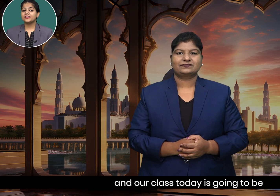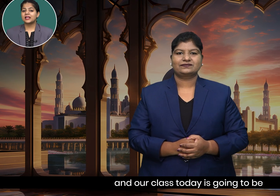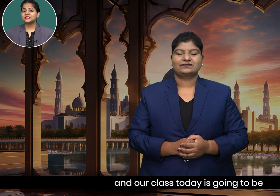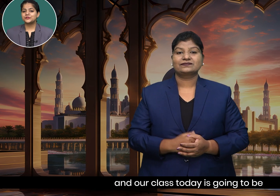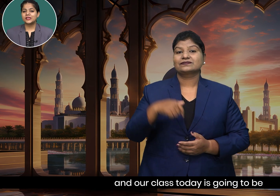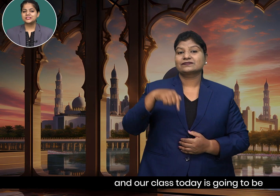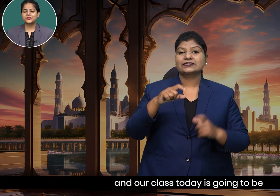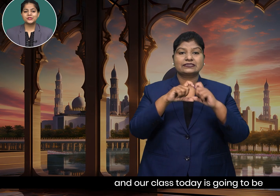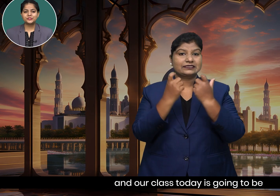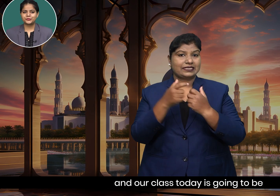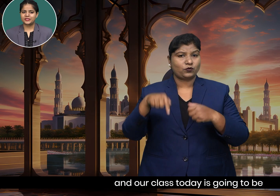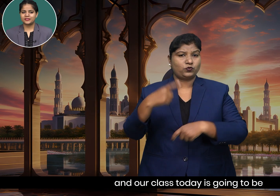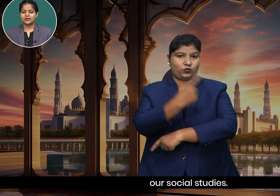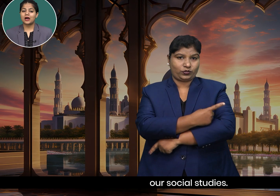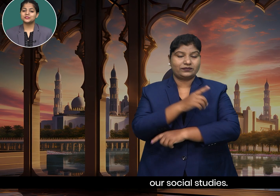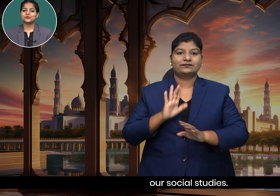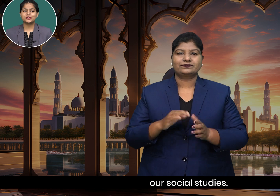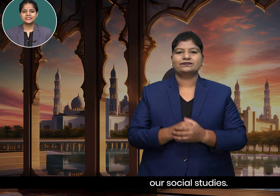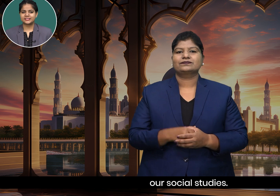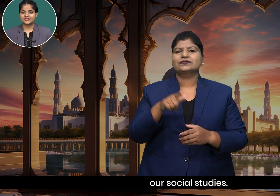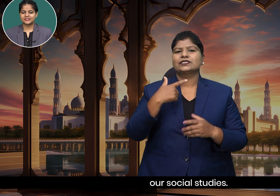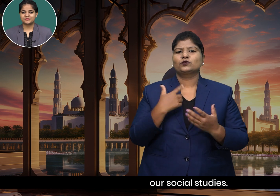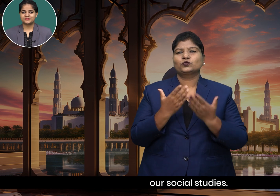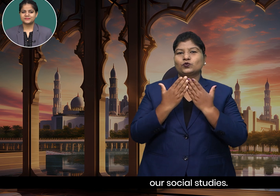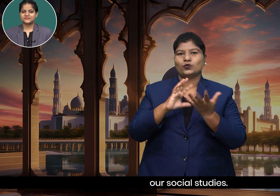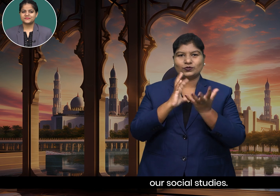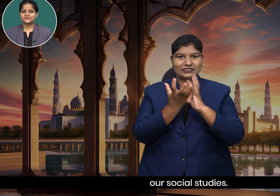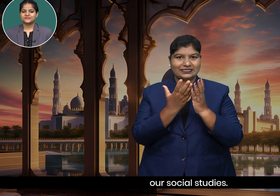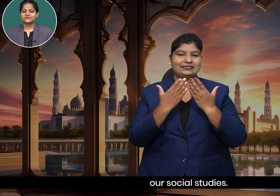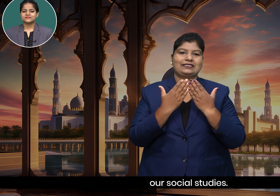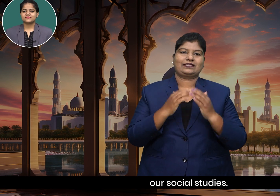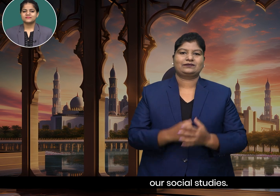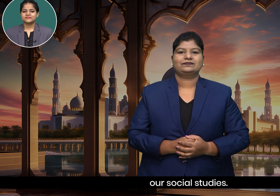And our class today is going to be our social studies.